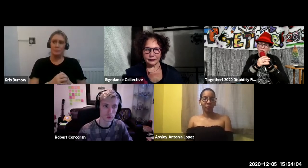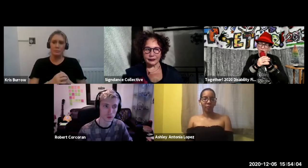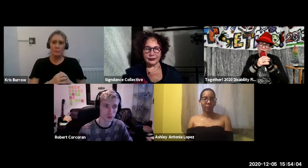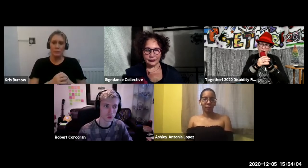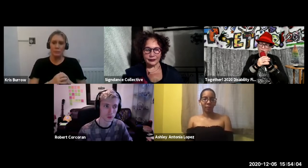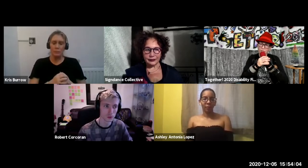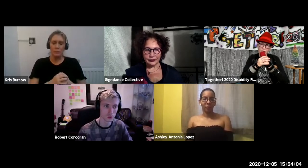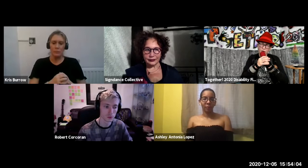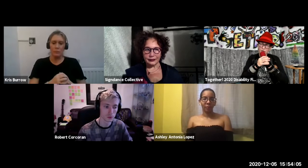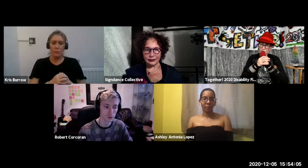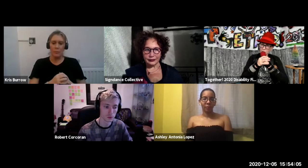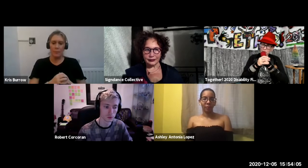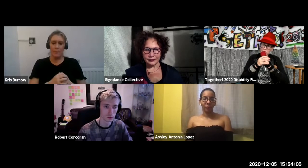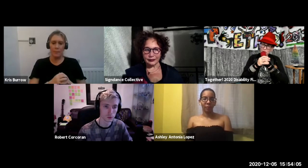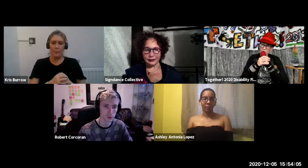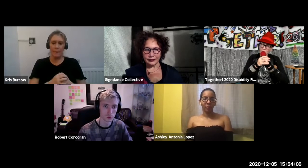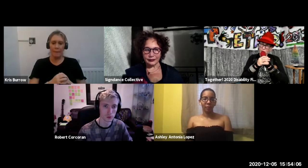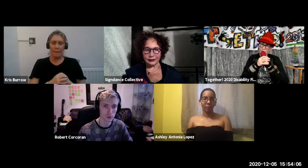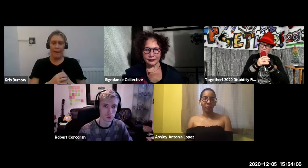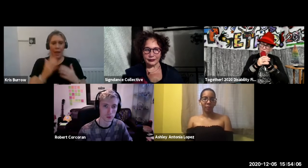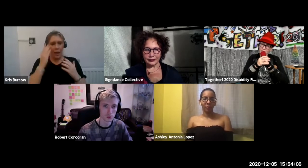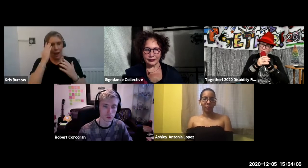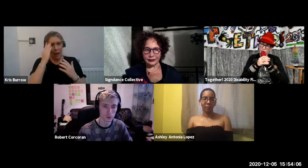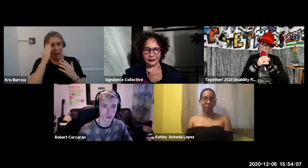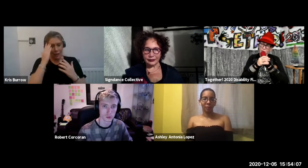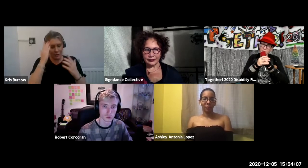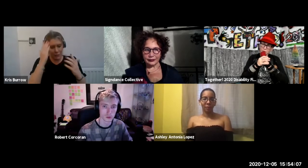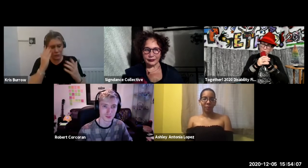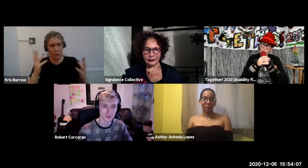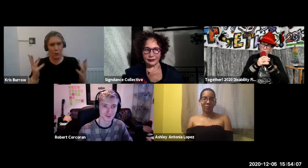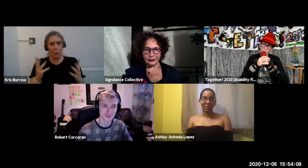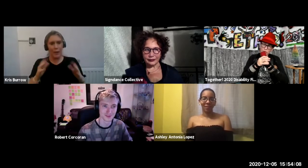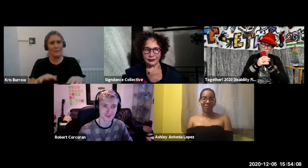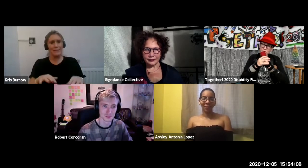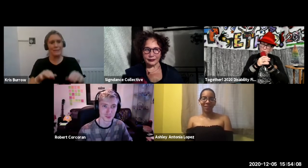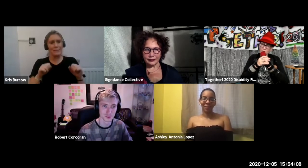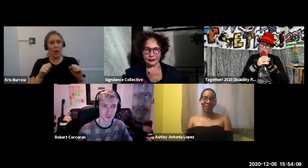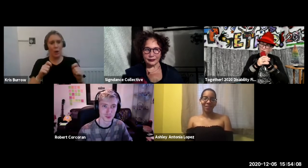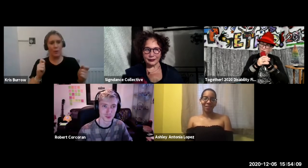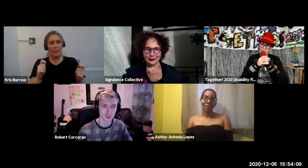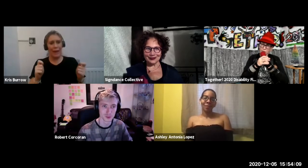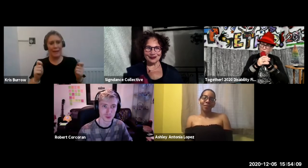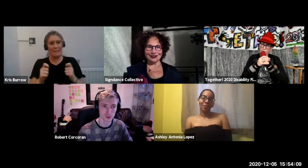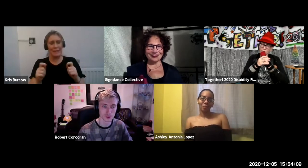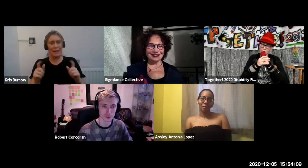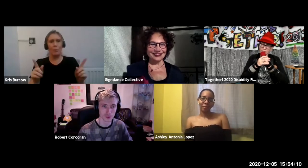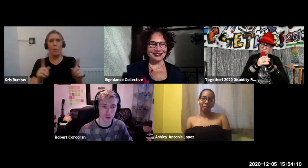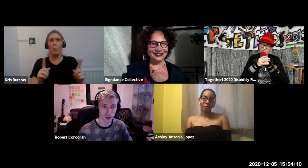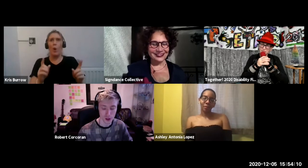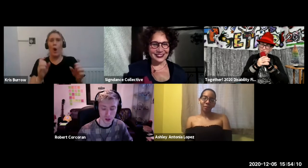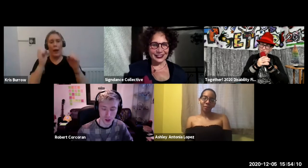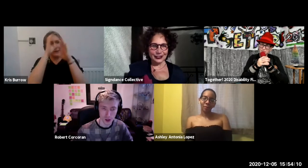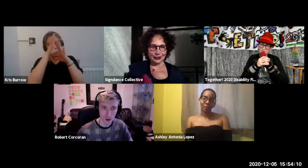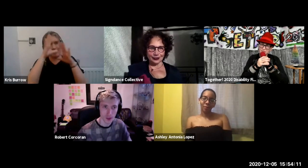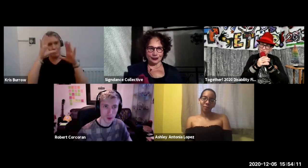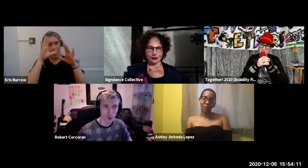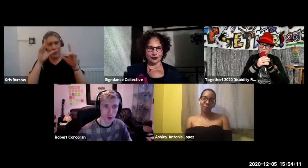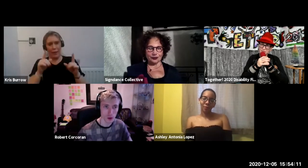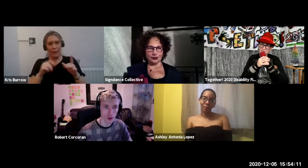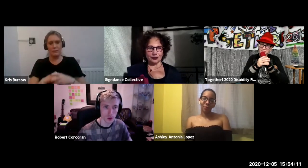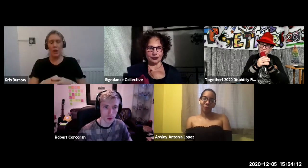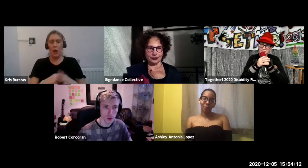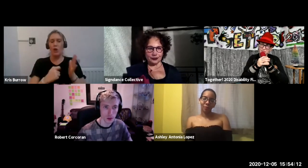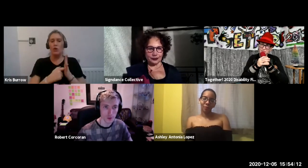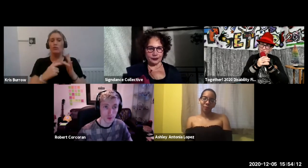it? I don't know where to start with the editing in that one, but what inspired it, Rob? That